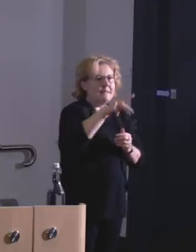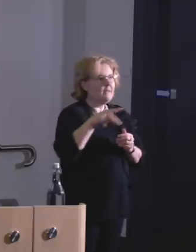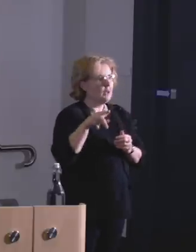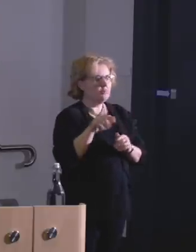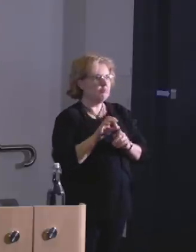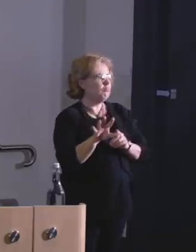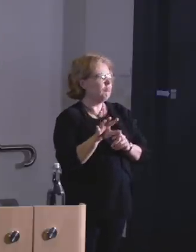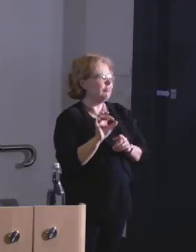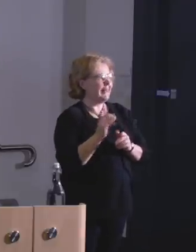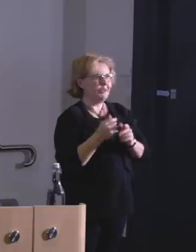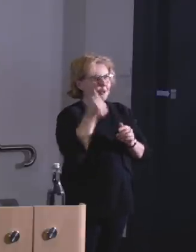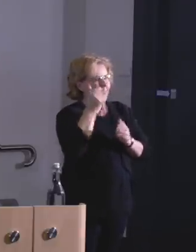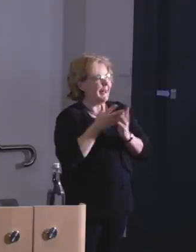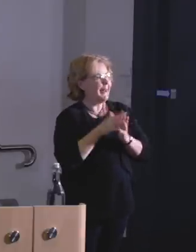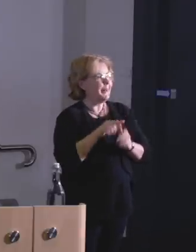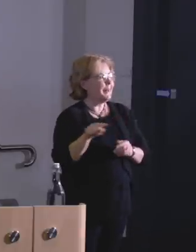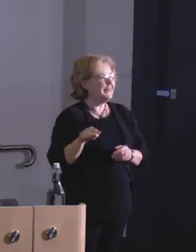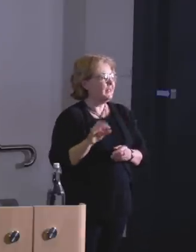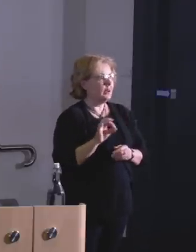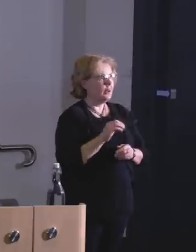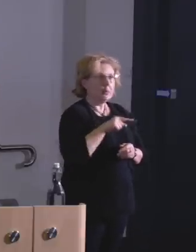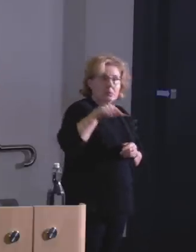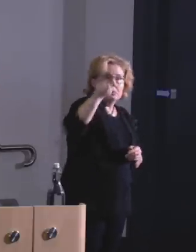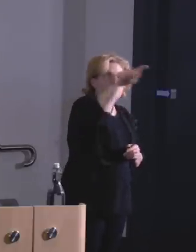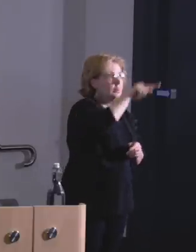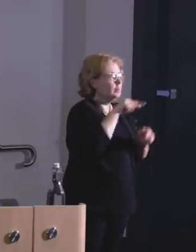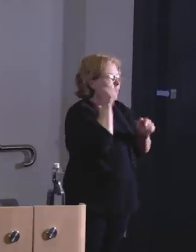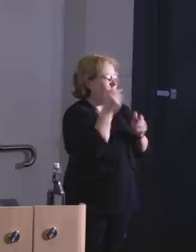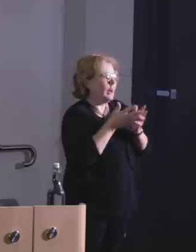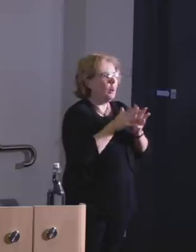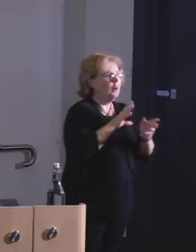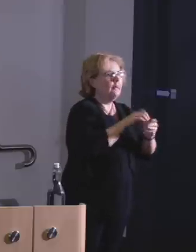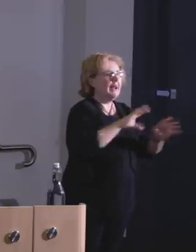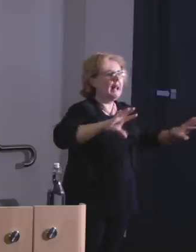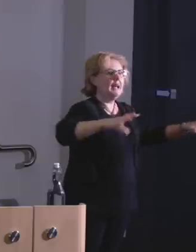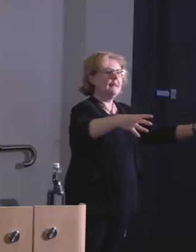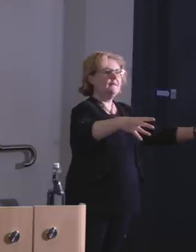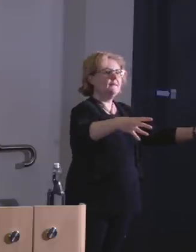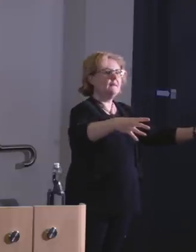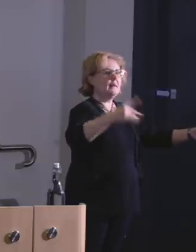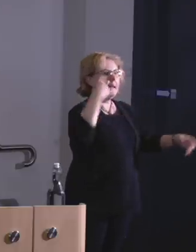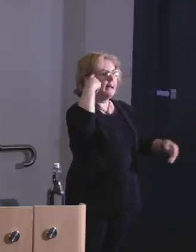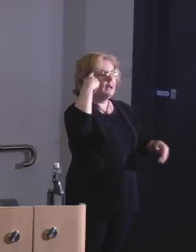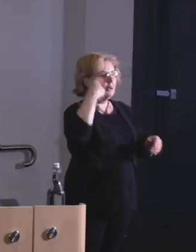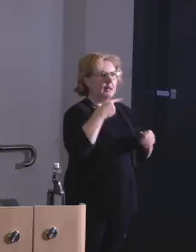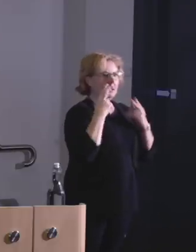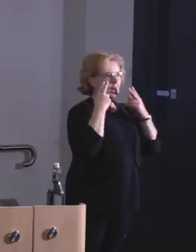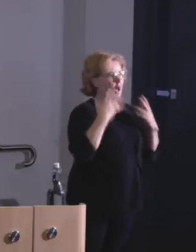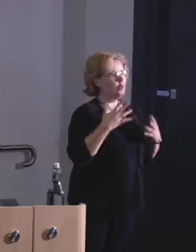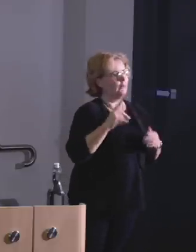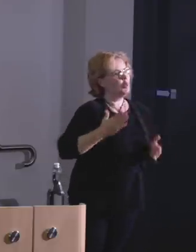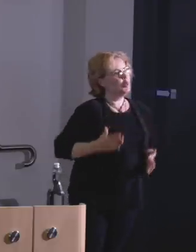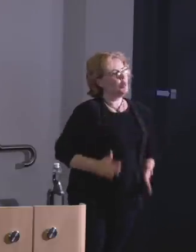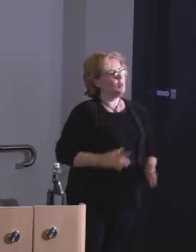do. You all know how to do it. It's a natural inclination for human beings to come